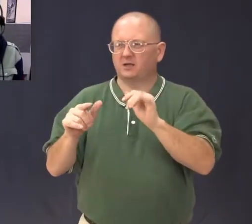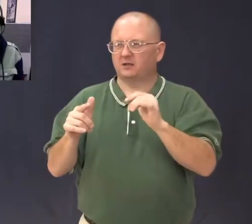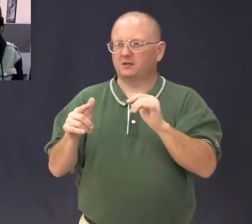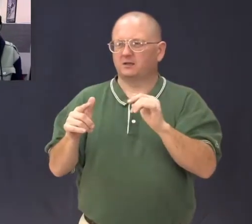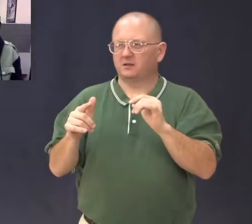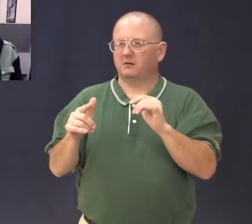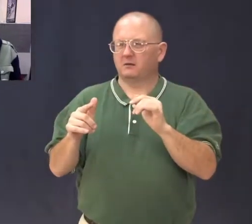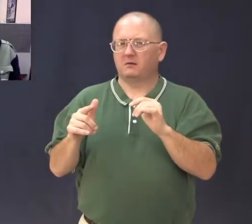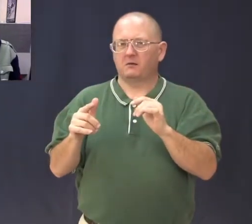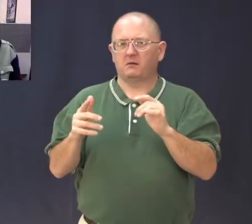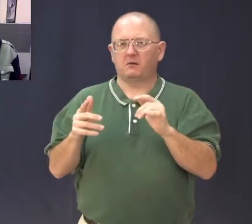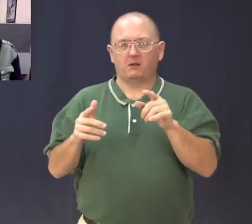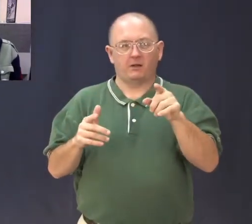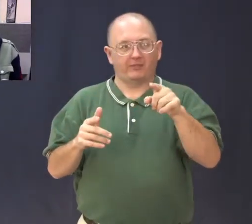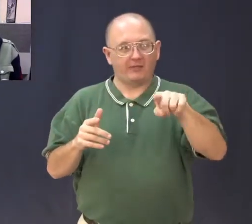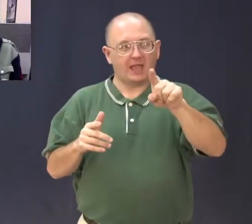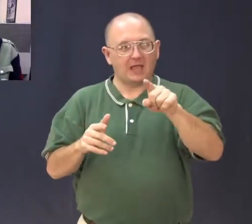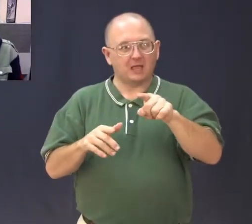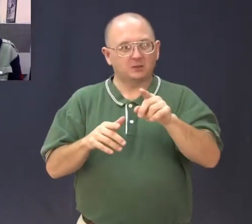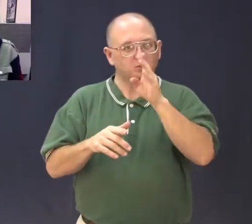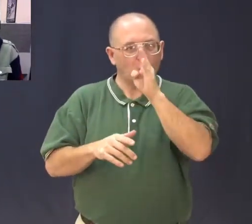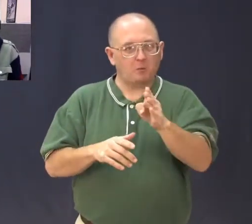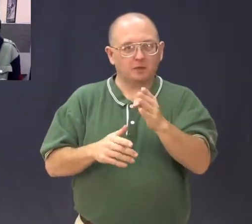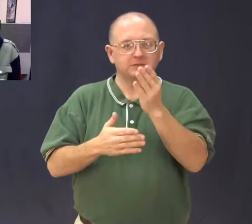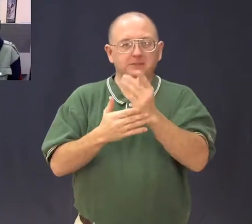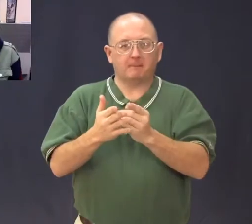better. There were just people from all walks of life there.